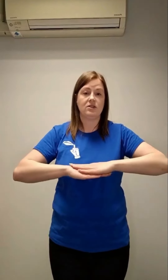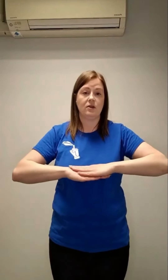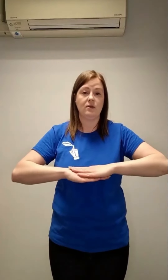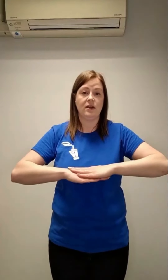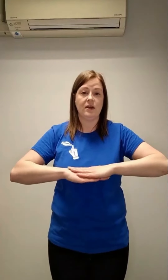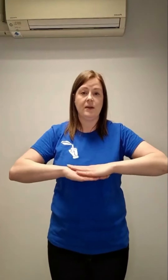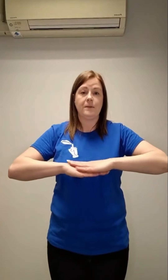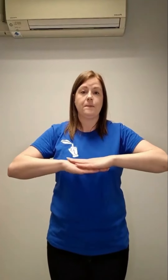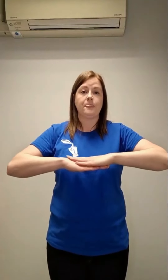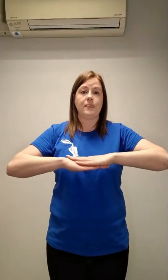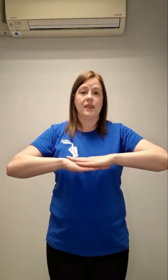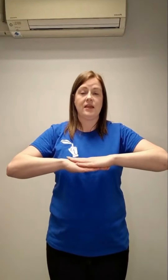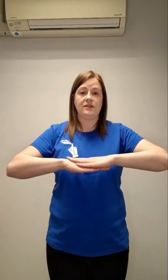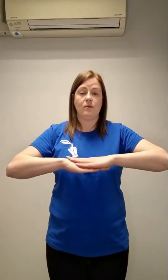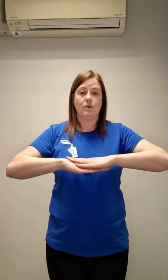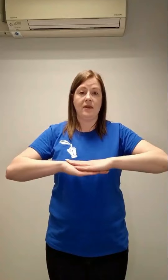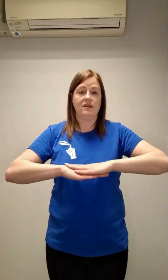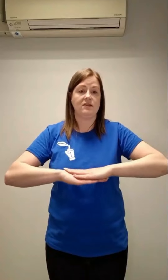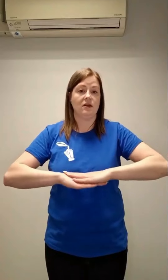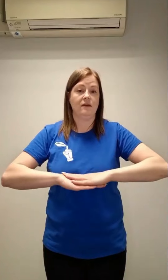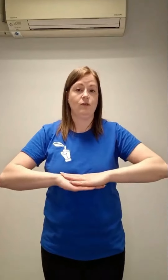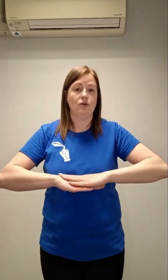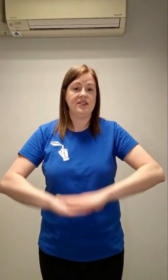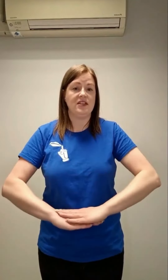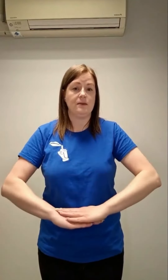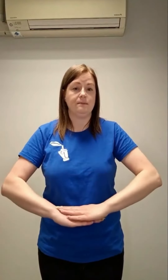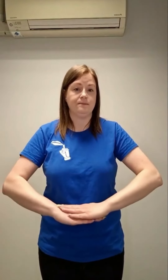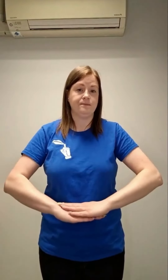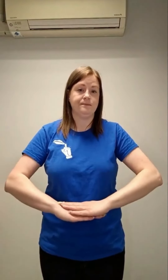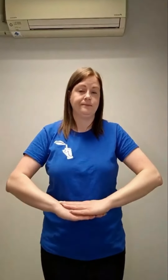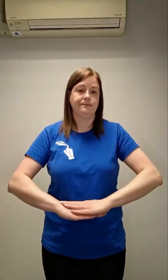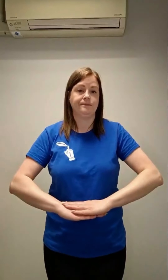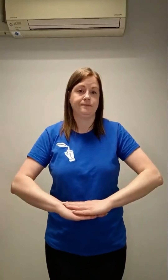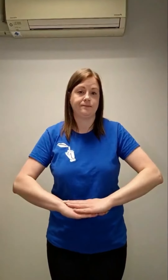window. This will be the sign for sit.